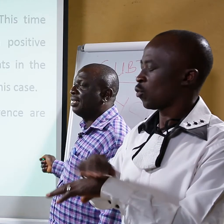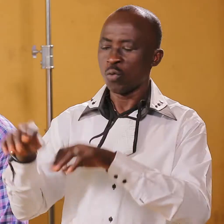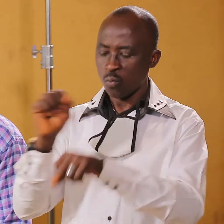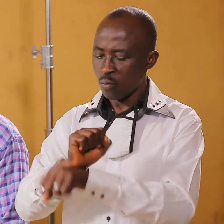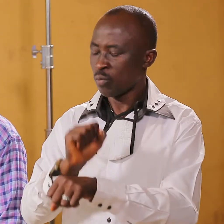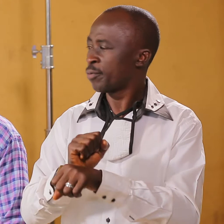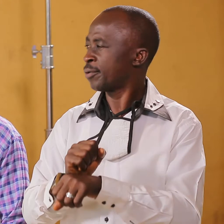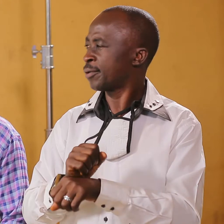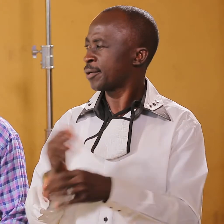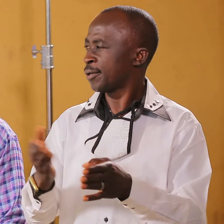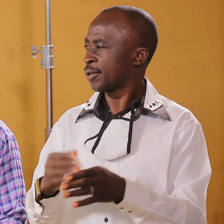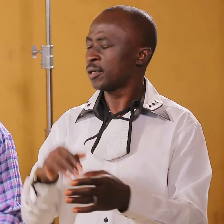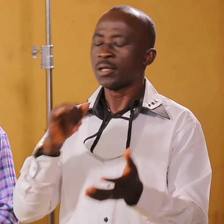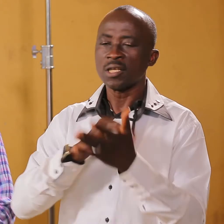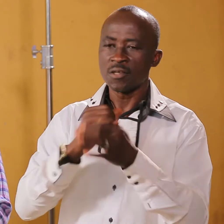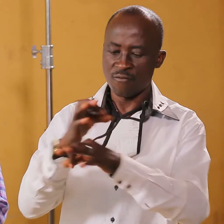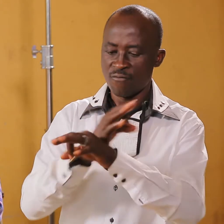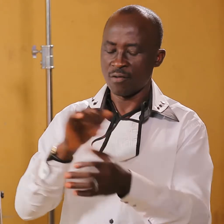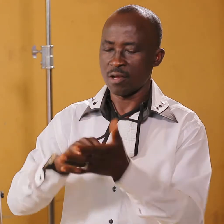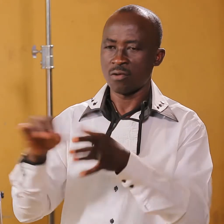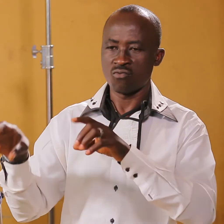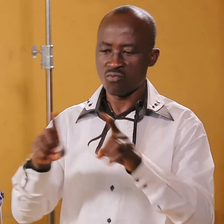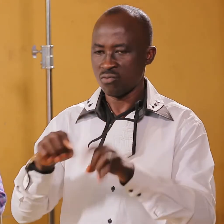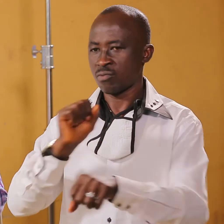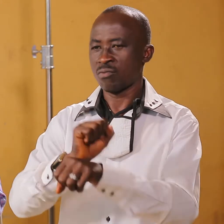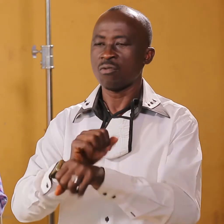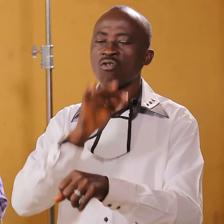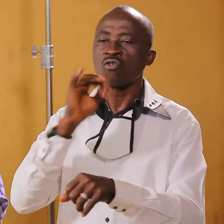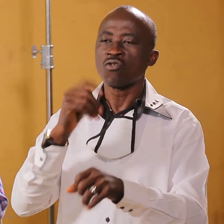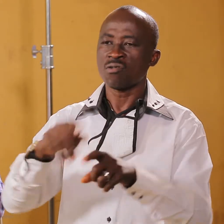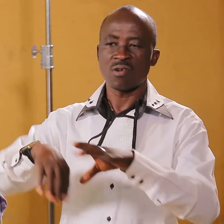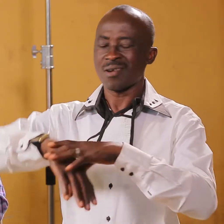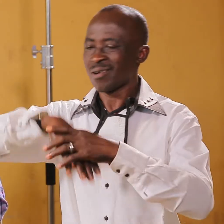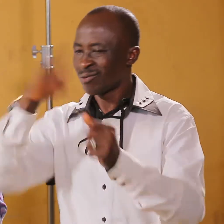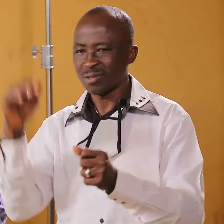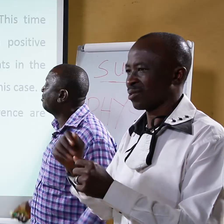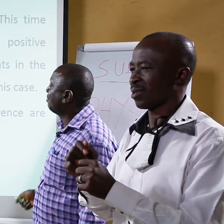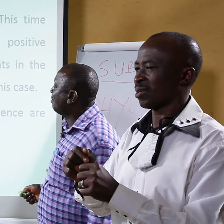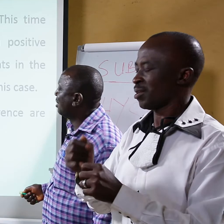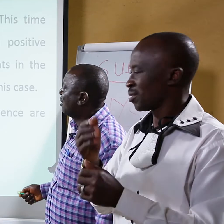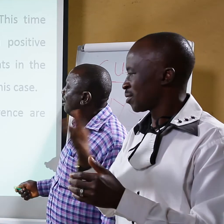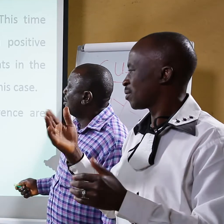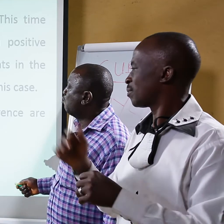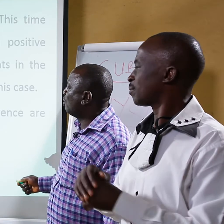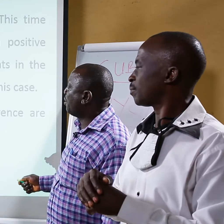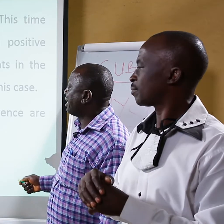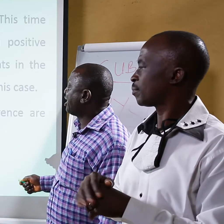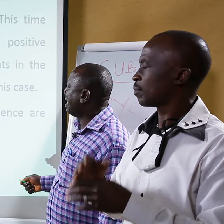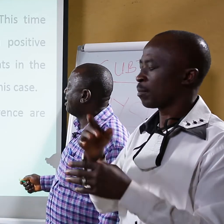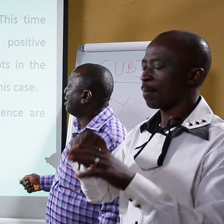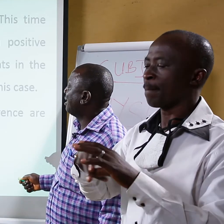work. In this case, it is the field that is doing the work, not an external agent.